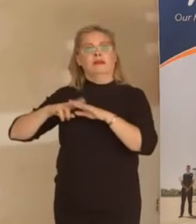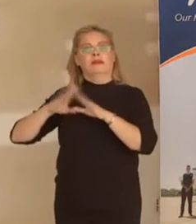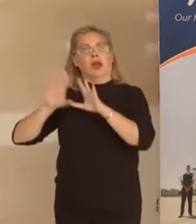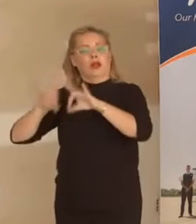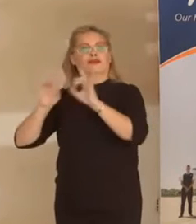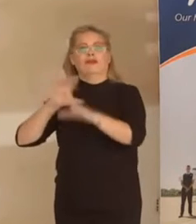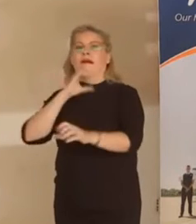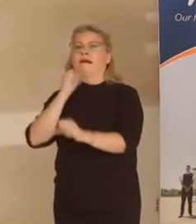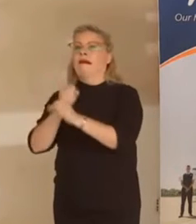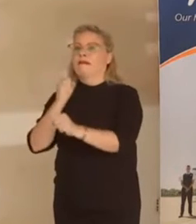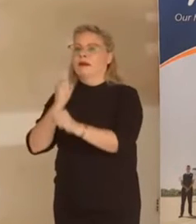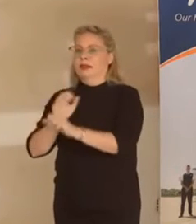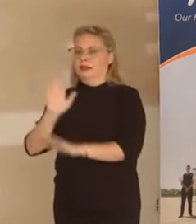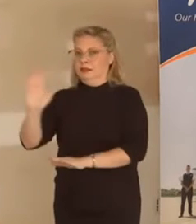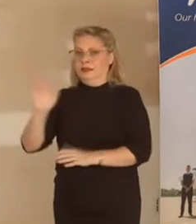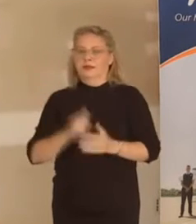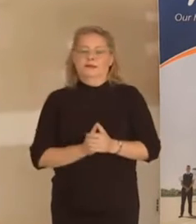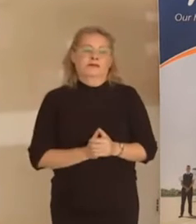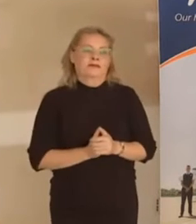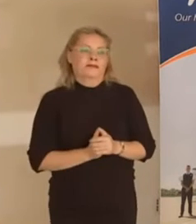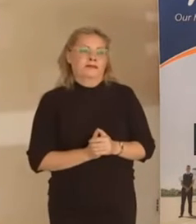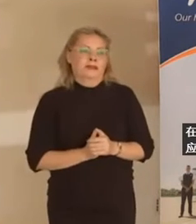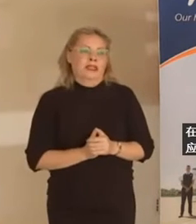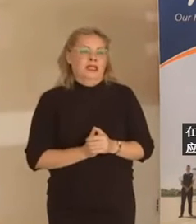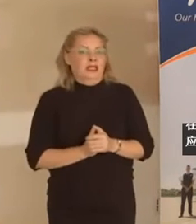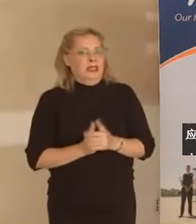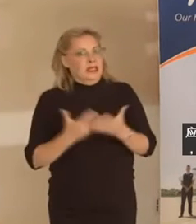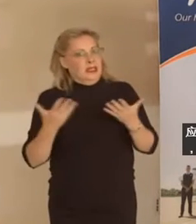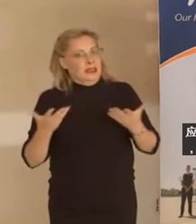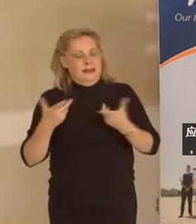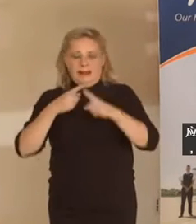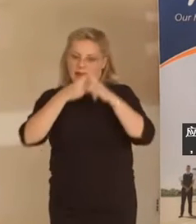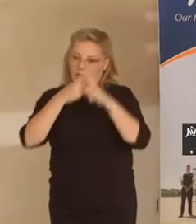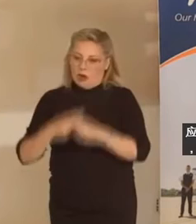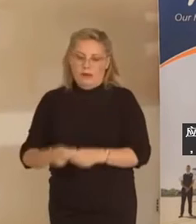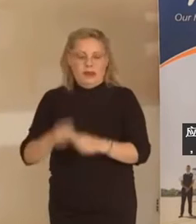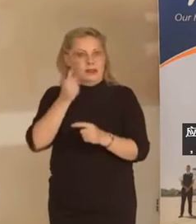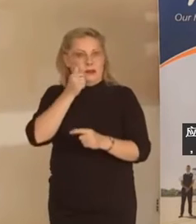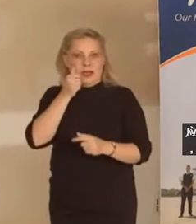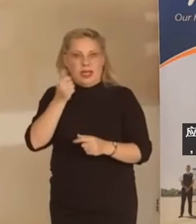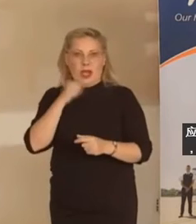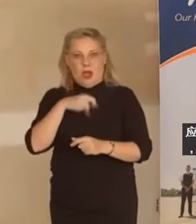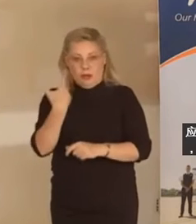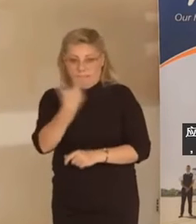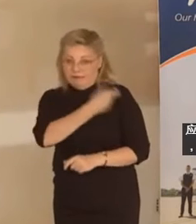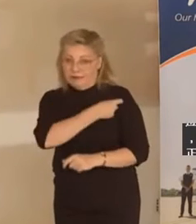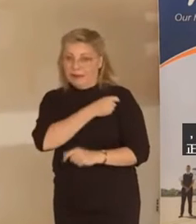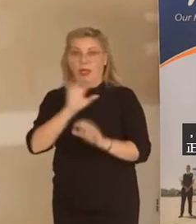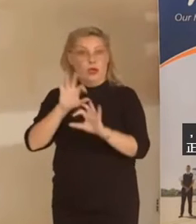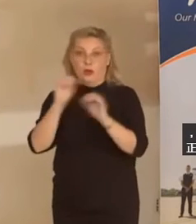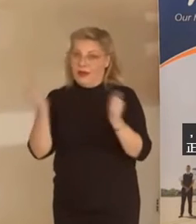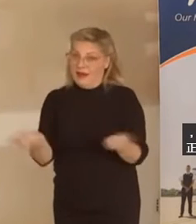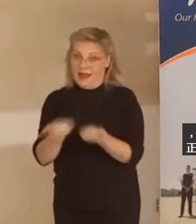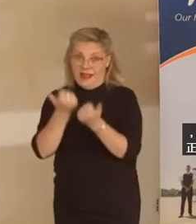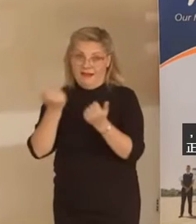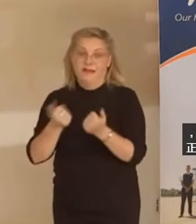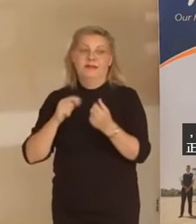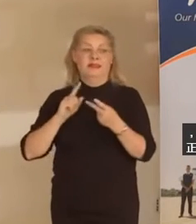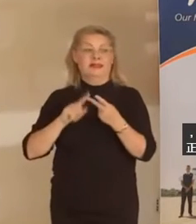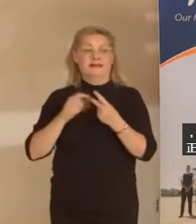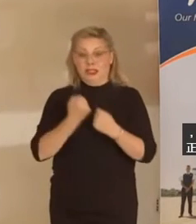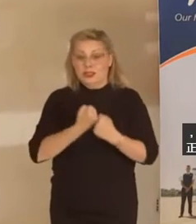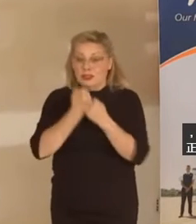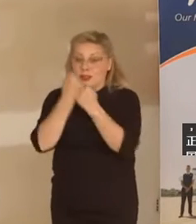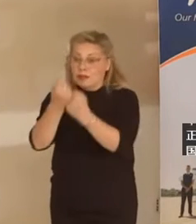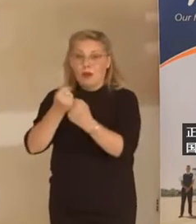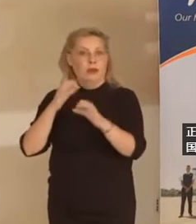care facilities is not where it should be. Now, it's a very complex area as well. It's not easy, and as I've always said,